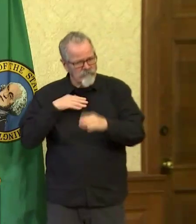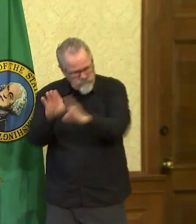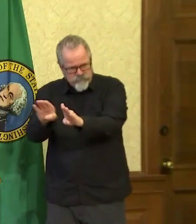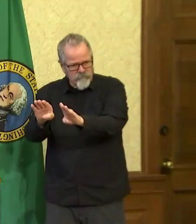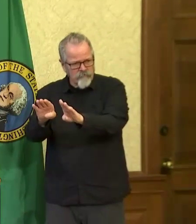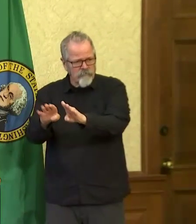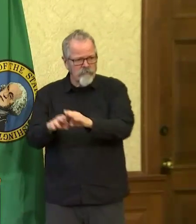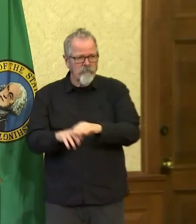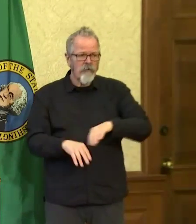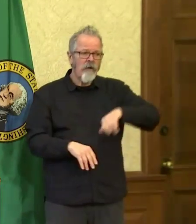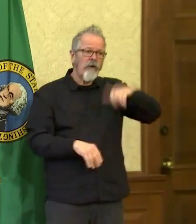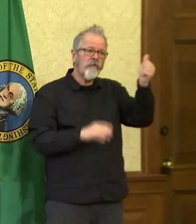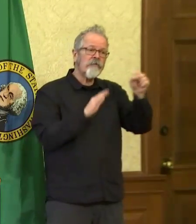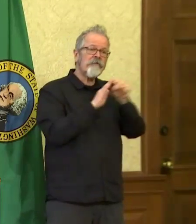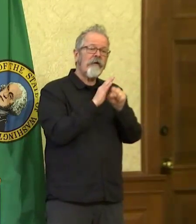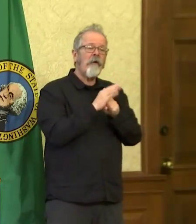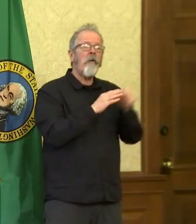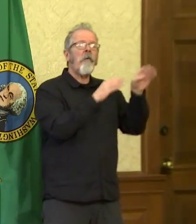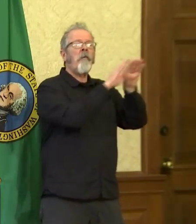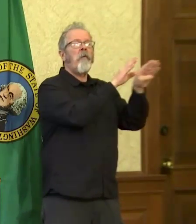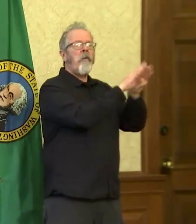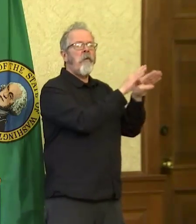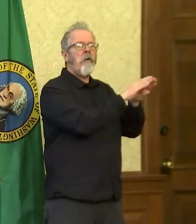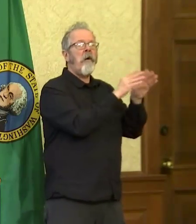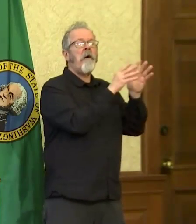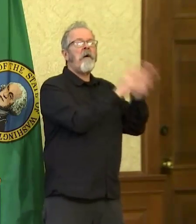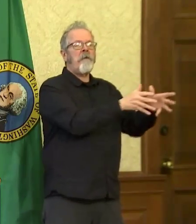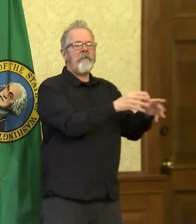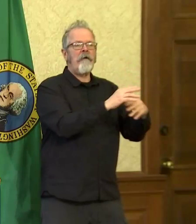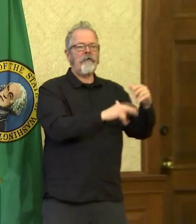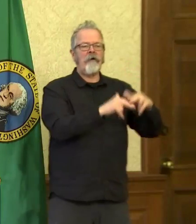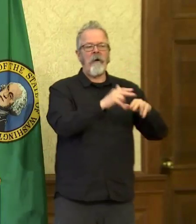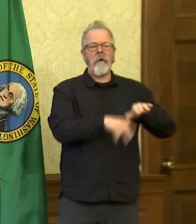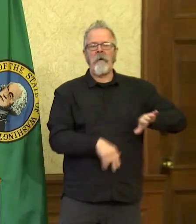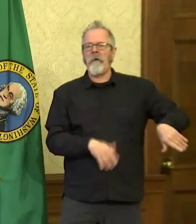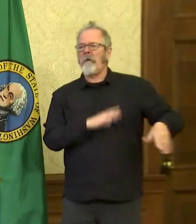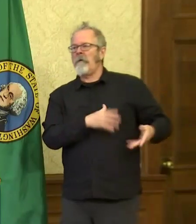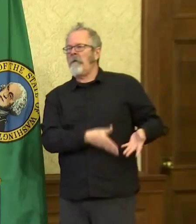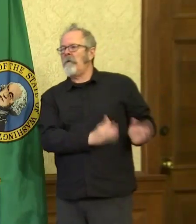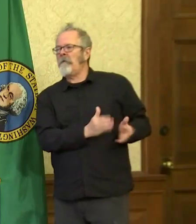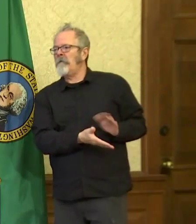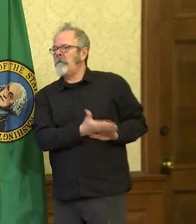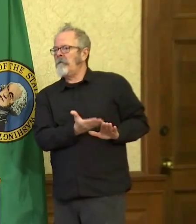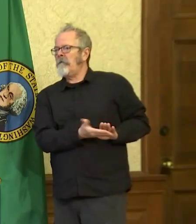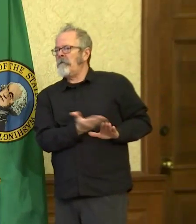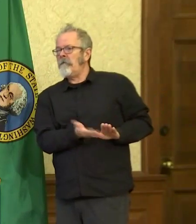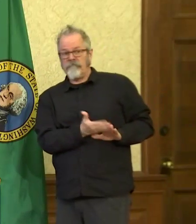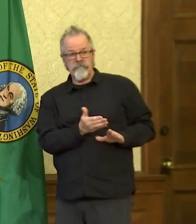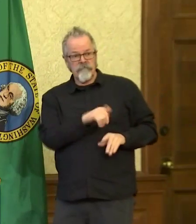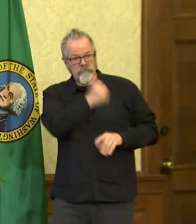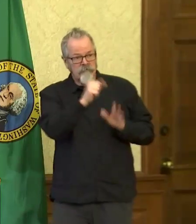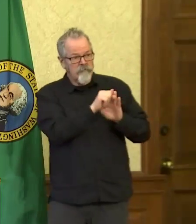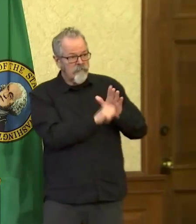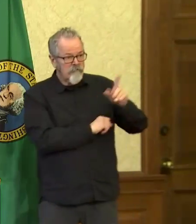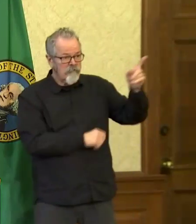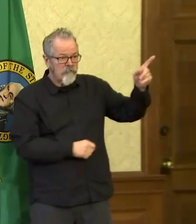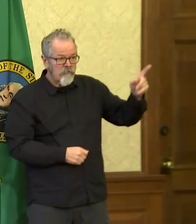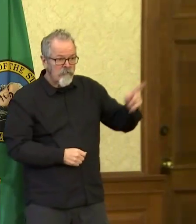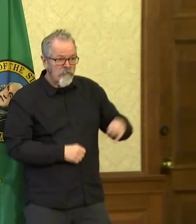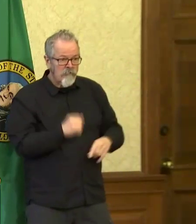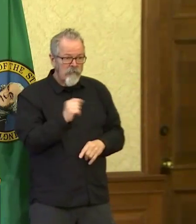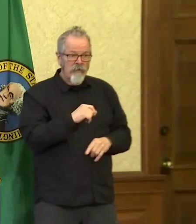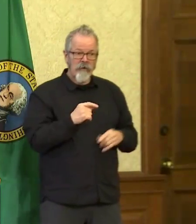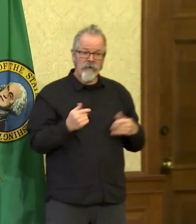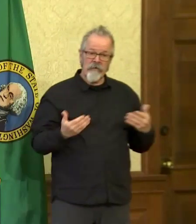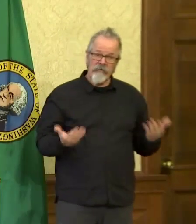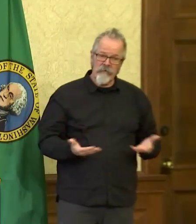hit, and we knew we had to have some time to develop protocols for this industry before they would really safely be able to return. And